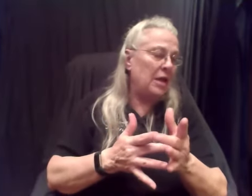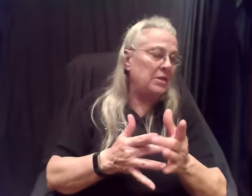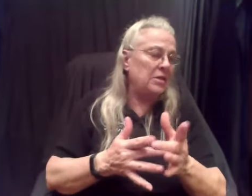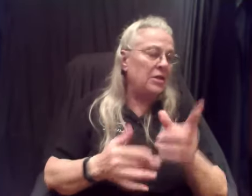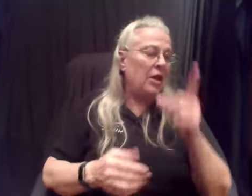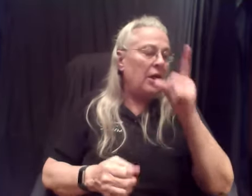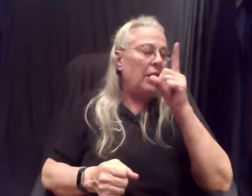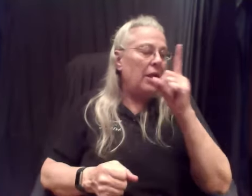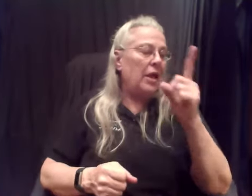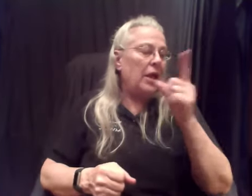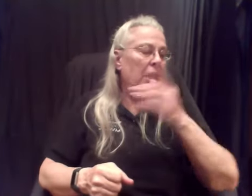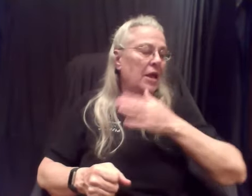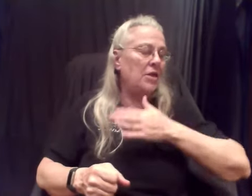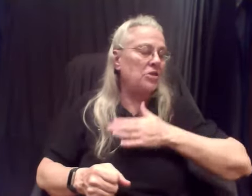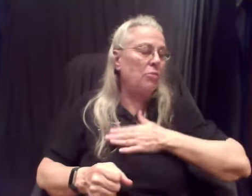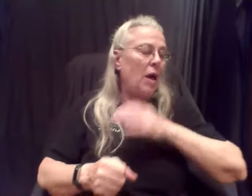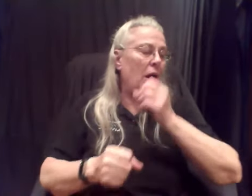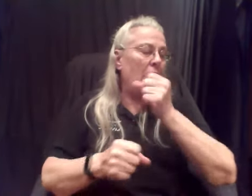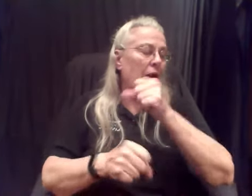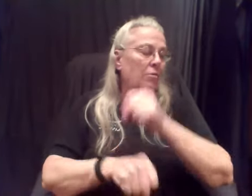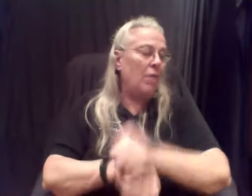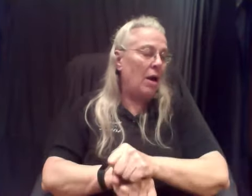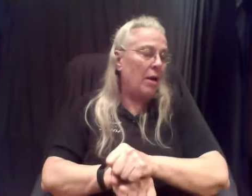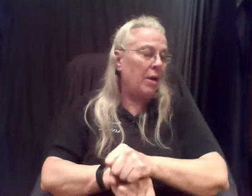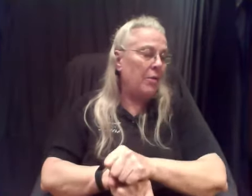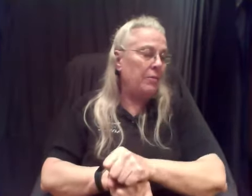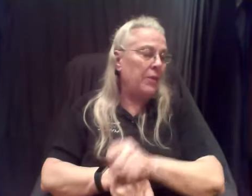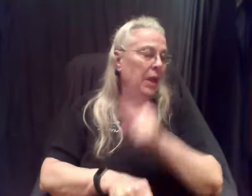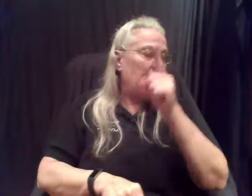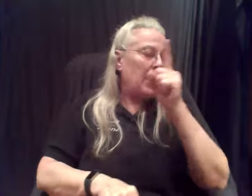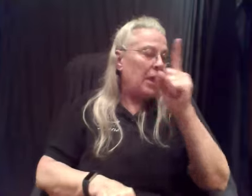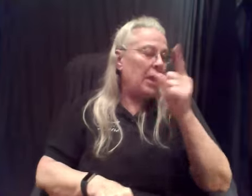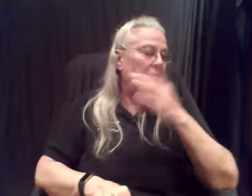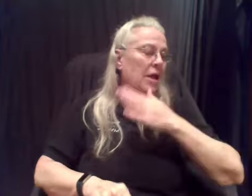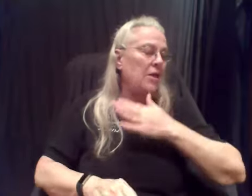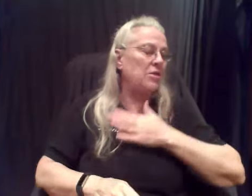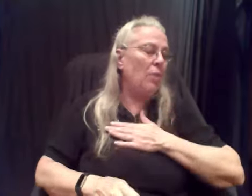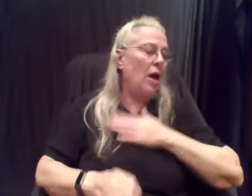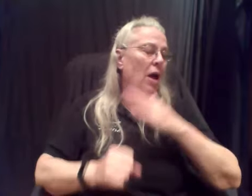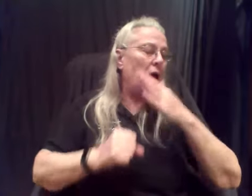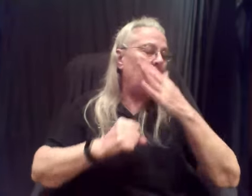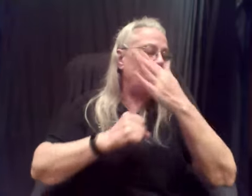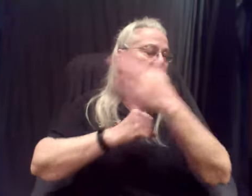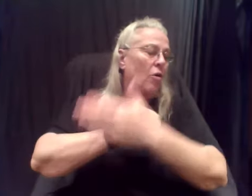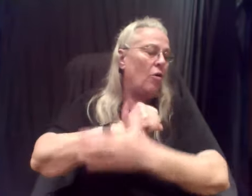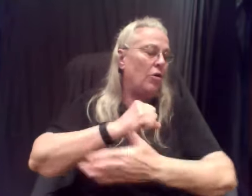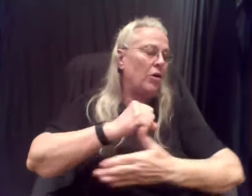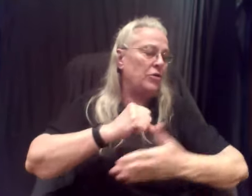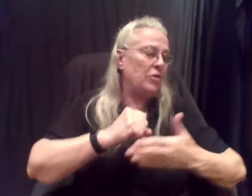Jesus. He's my rock. He's my